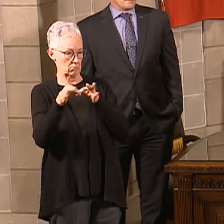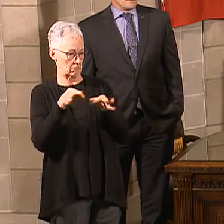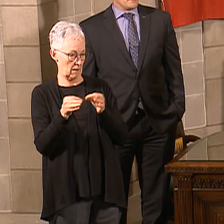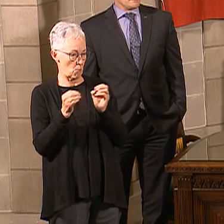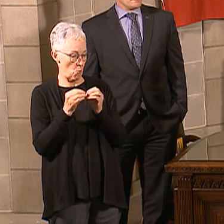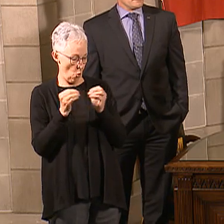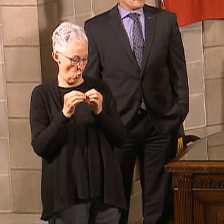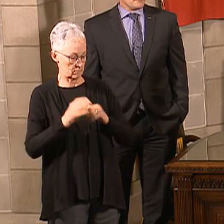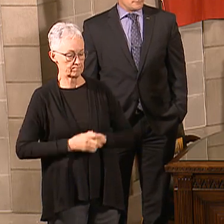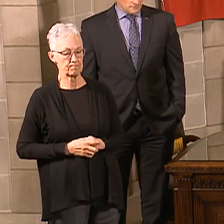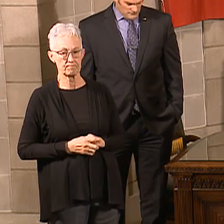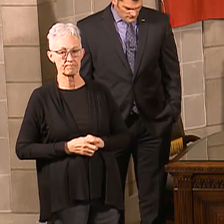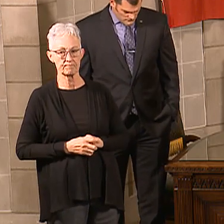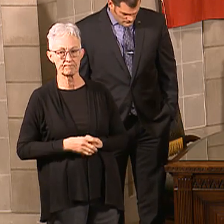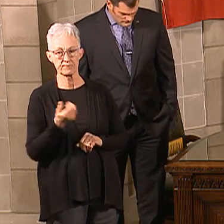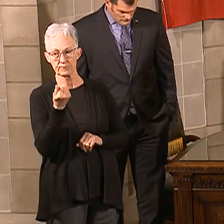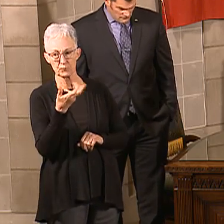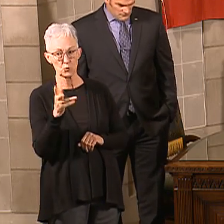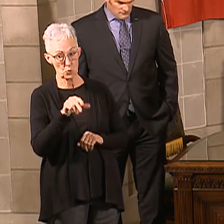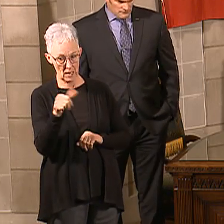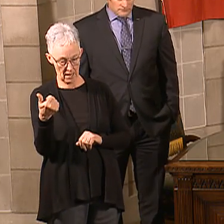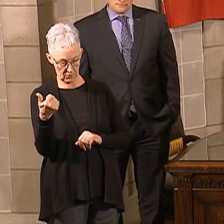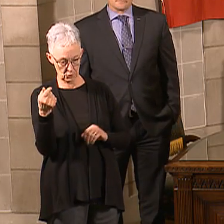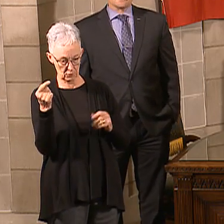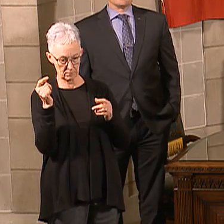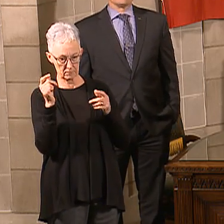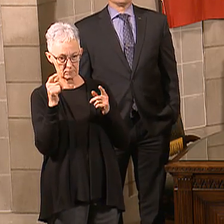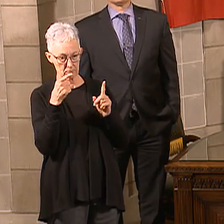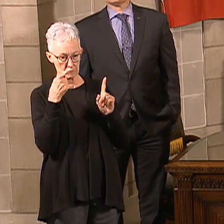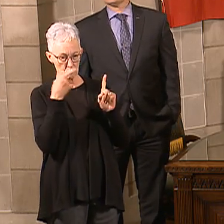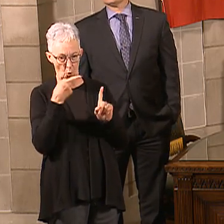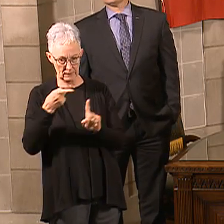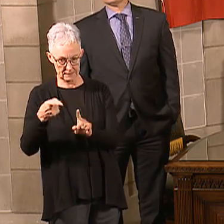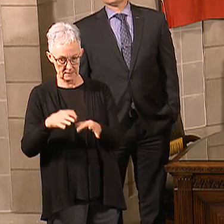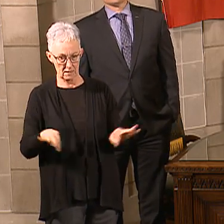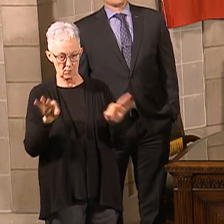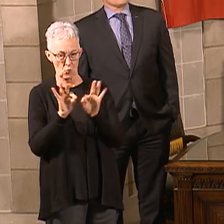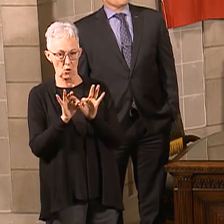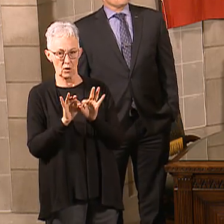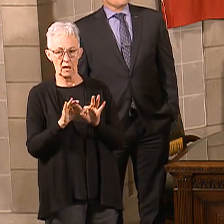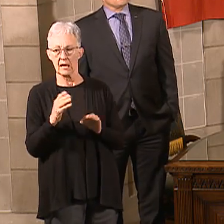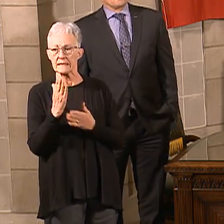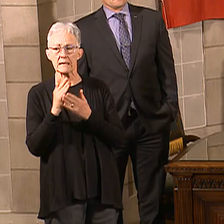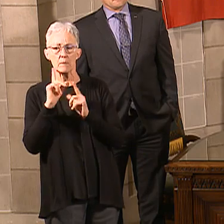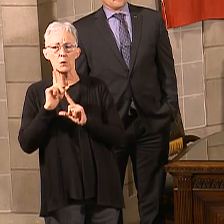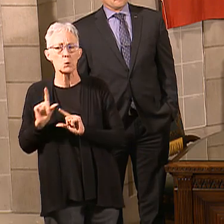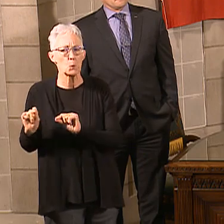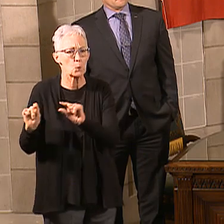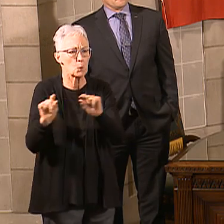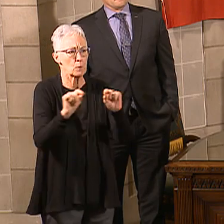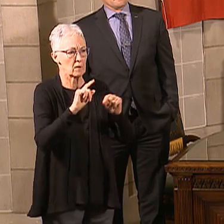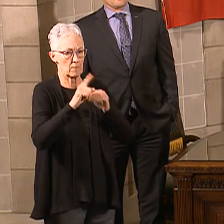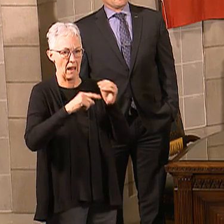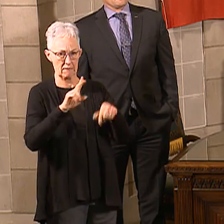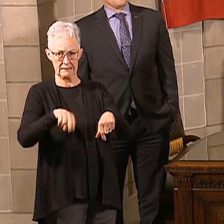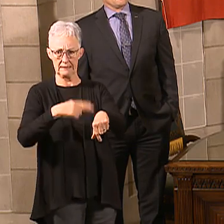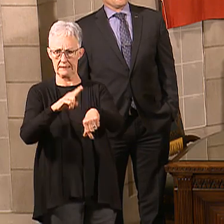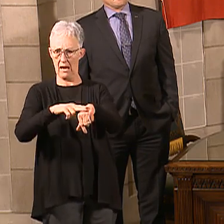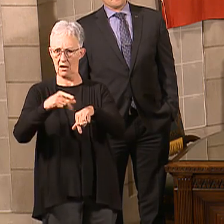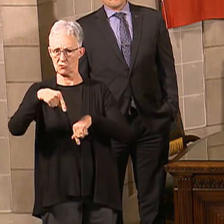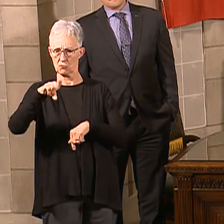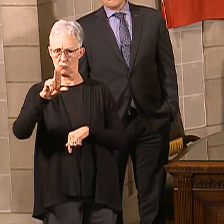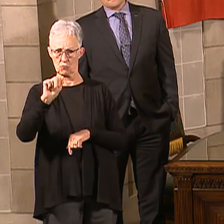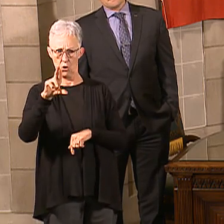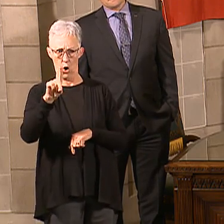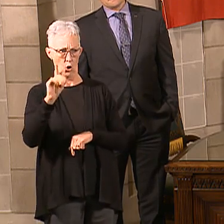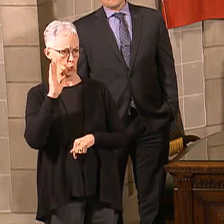before I turn it over to our speakers. First of all, there had been a rumor about the National Guard being called out, and this was a national rumor about people calling out